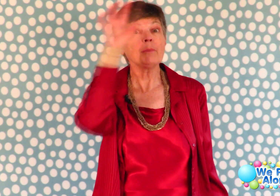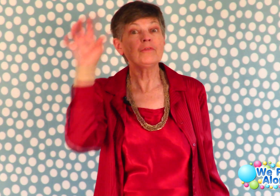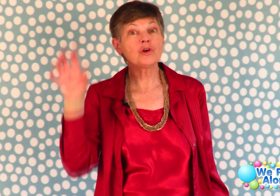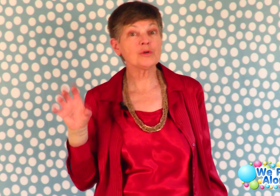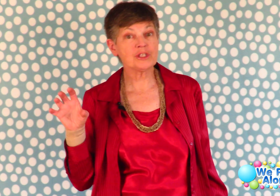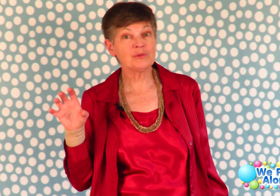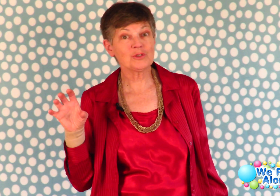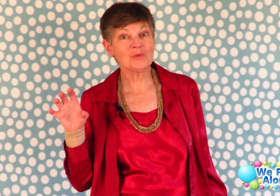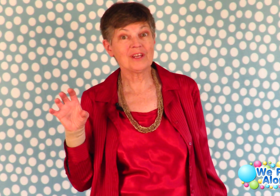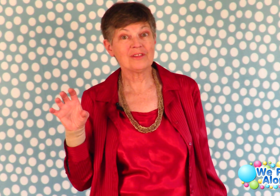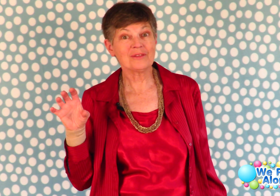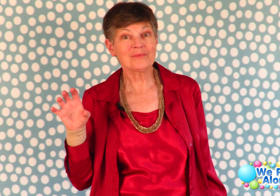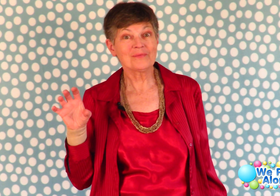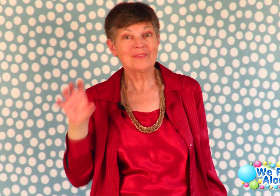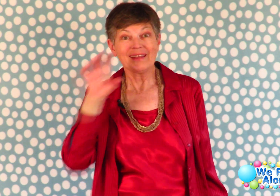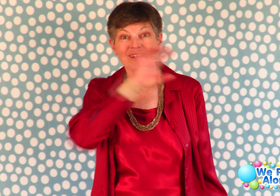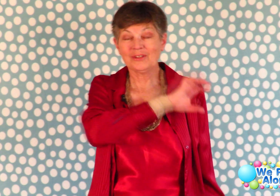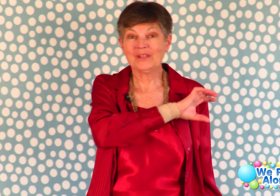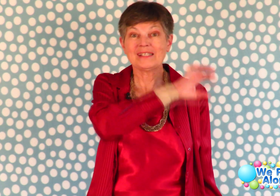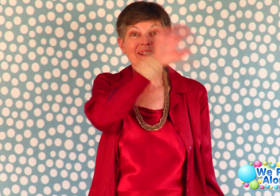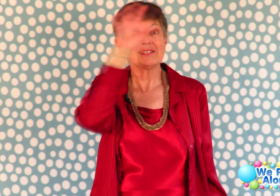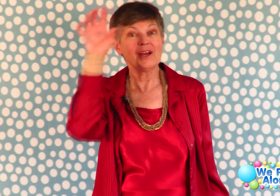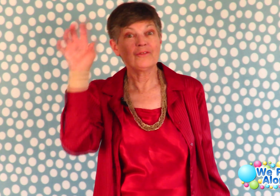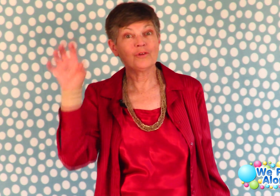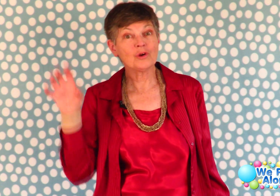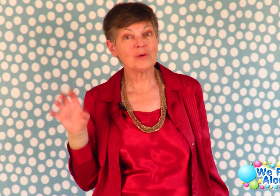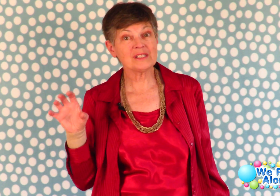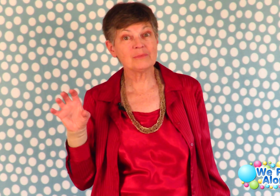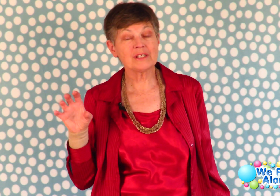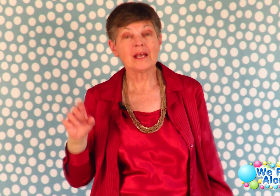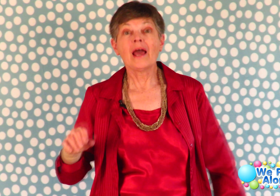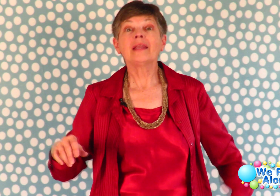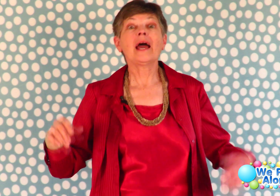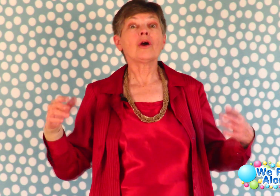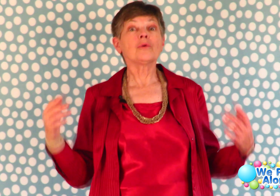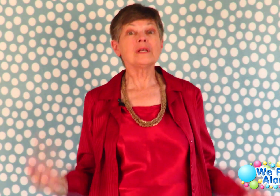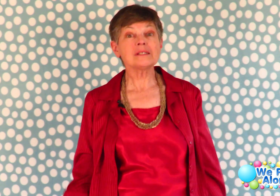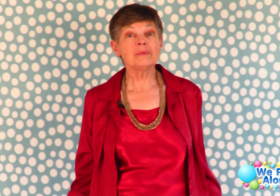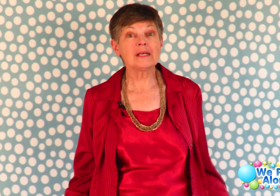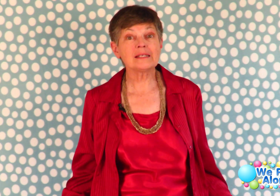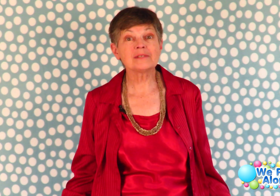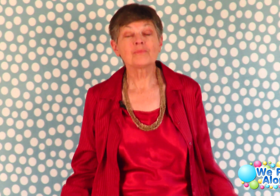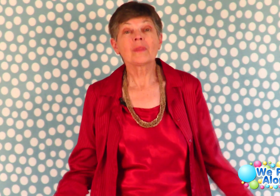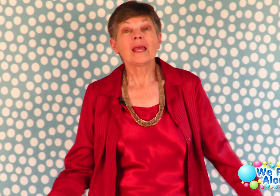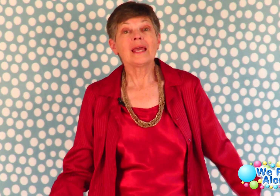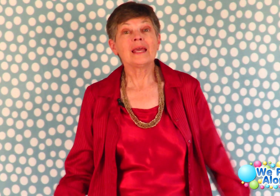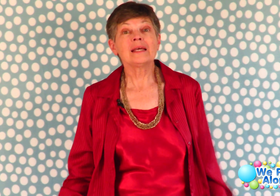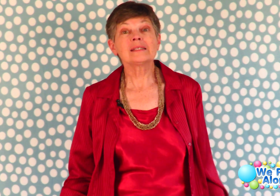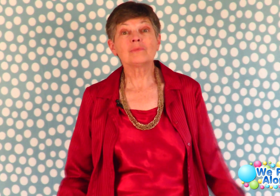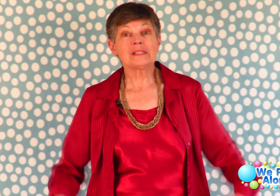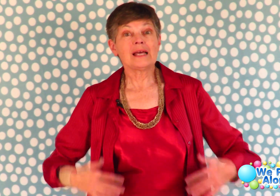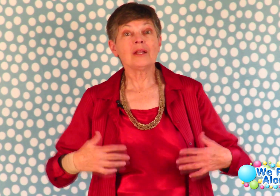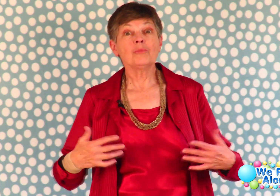of a Christmas wreath. So this is a sign for Christmas. Now, Christmas is, we